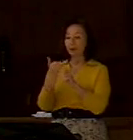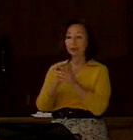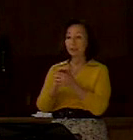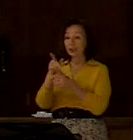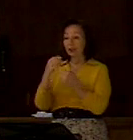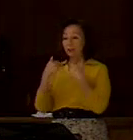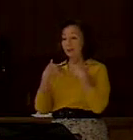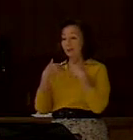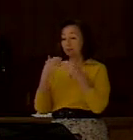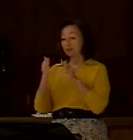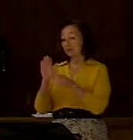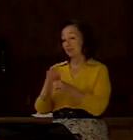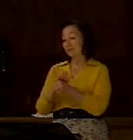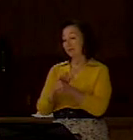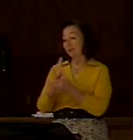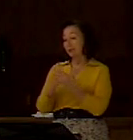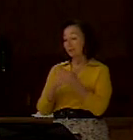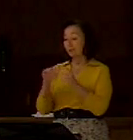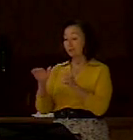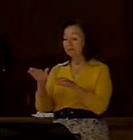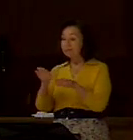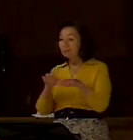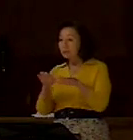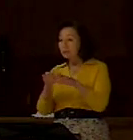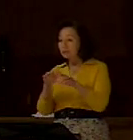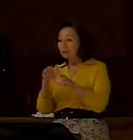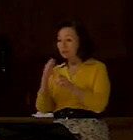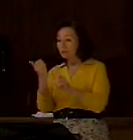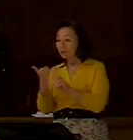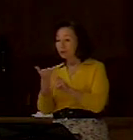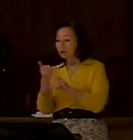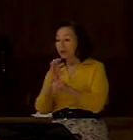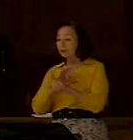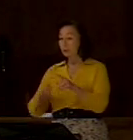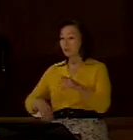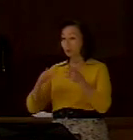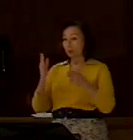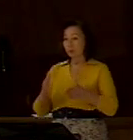some moderately persuaded Christians. Are y'all with me?